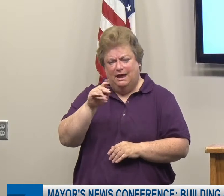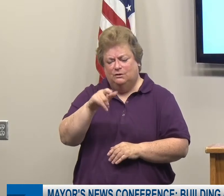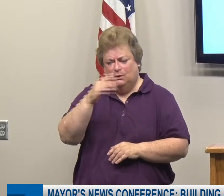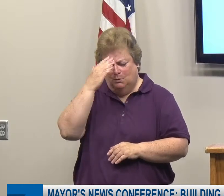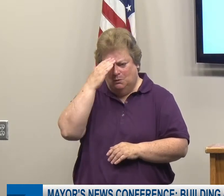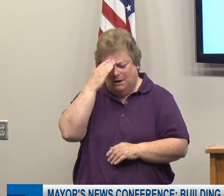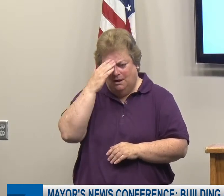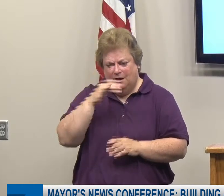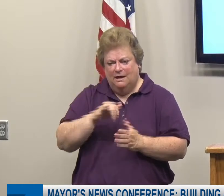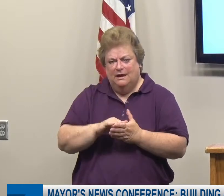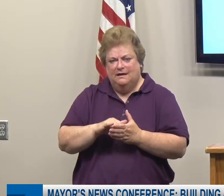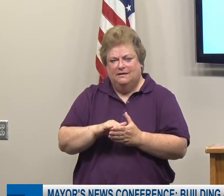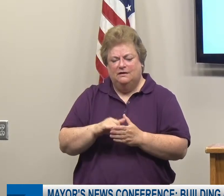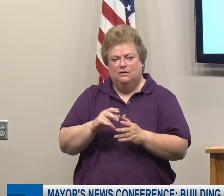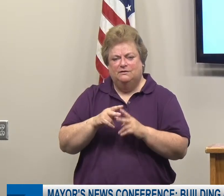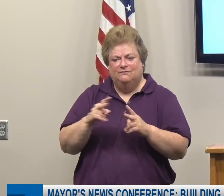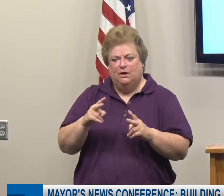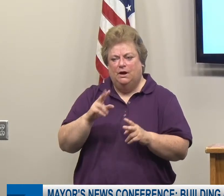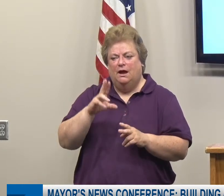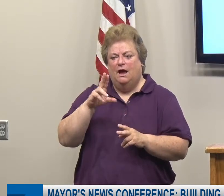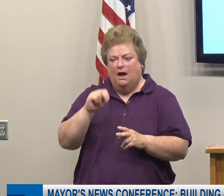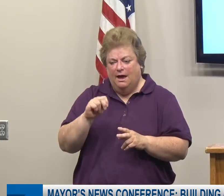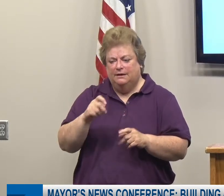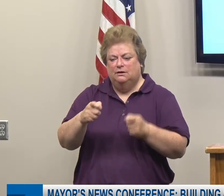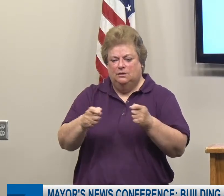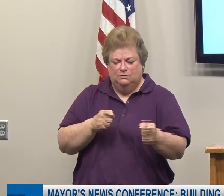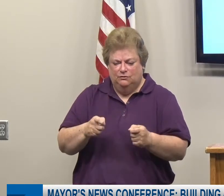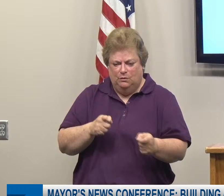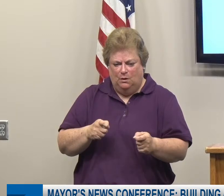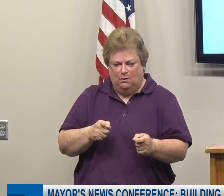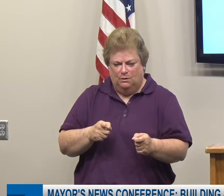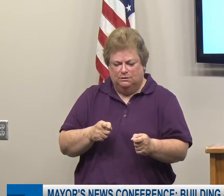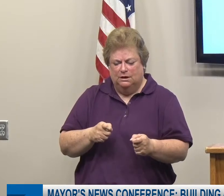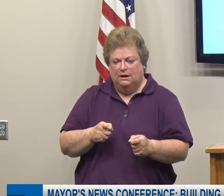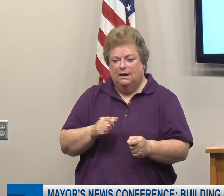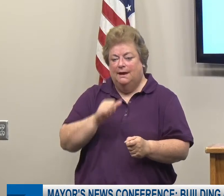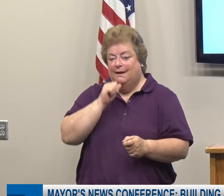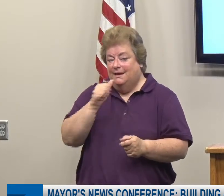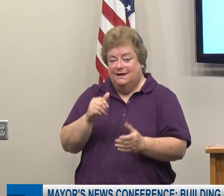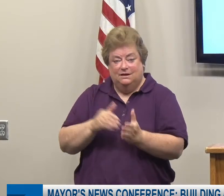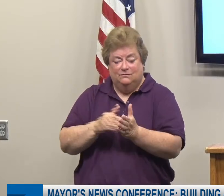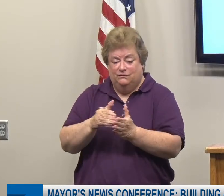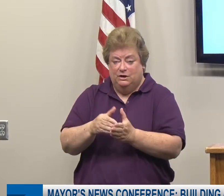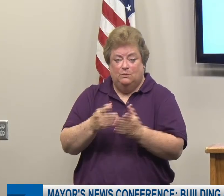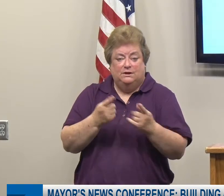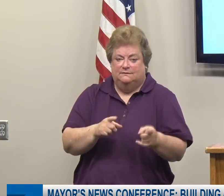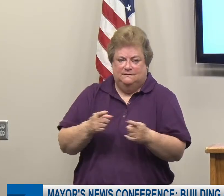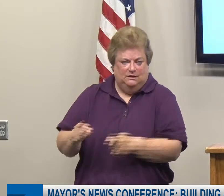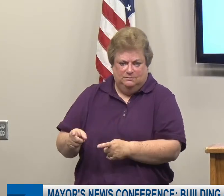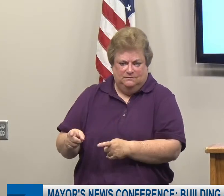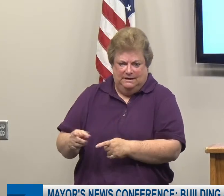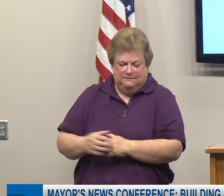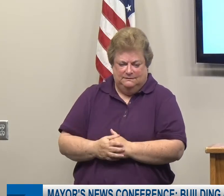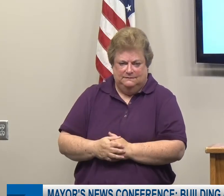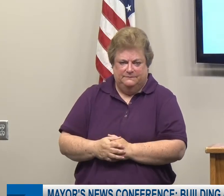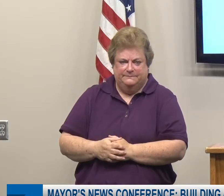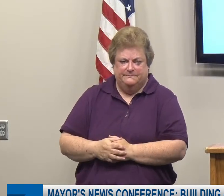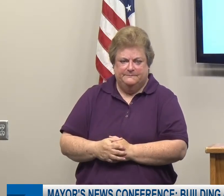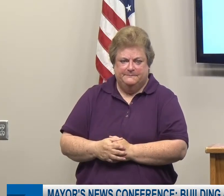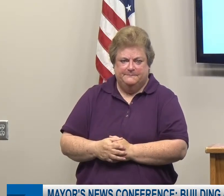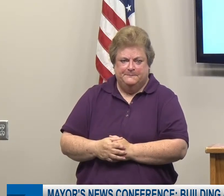are, that these are very uncontrolled, very infrequent circumstances.